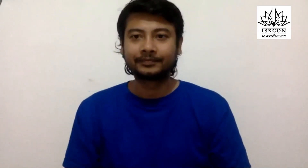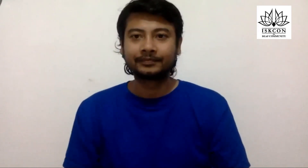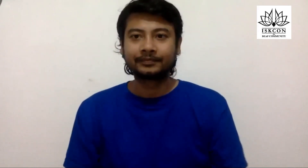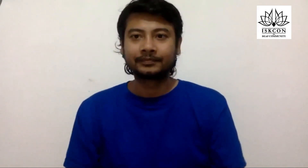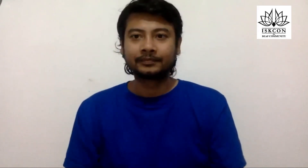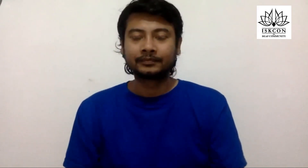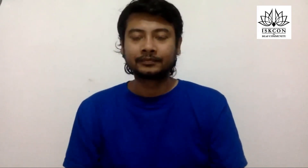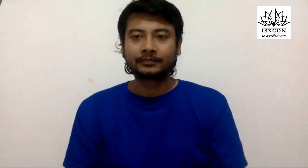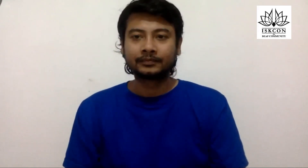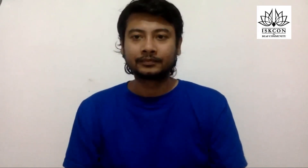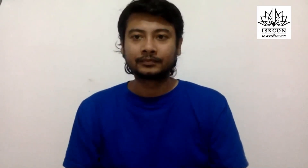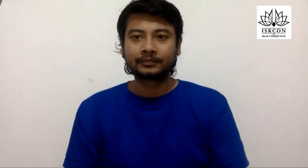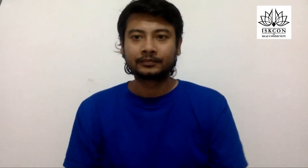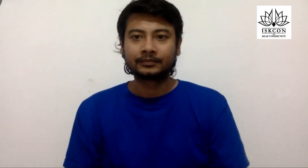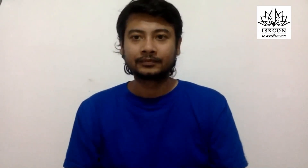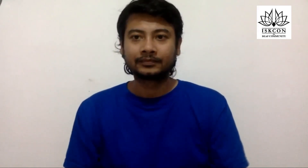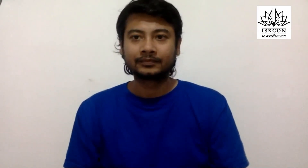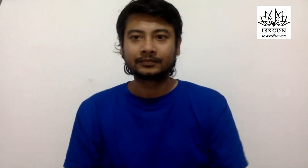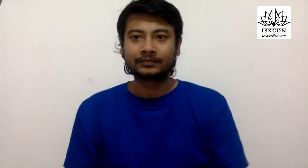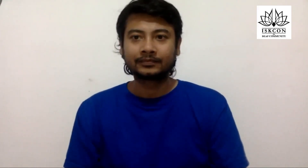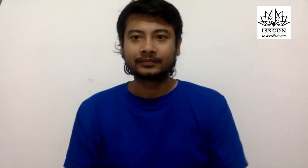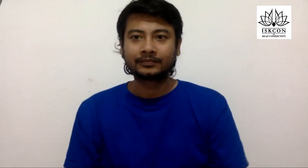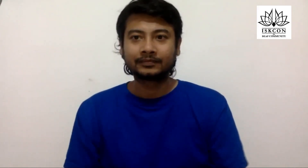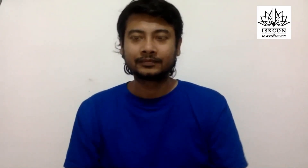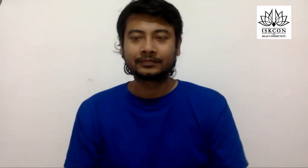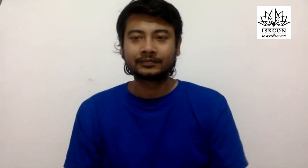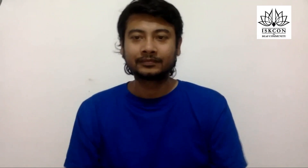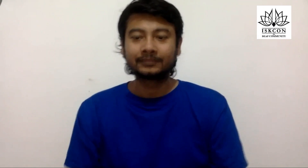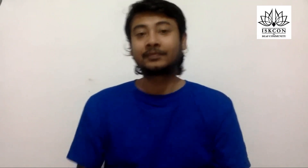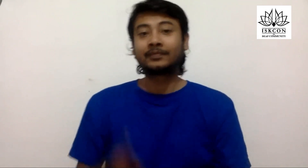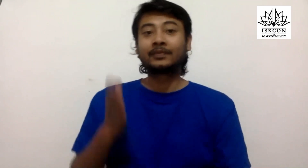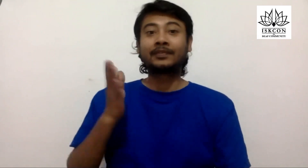By such childhood pastimes as this,